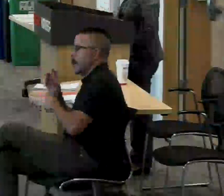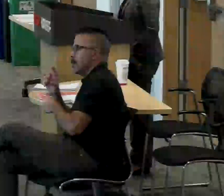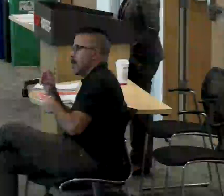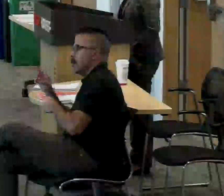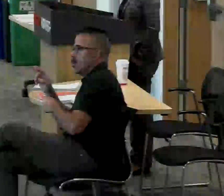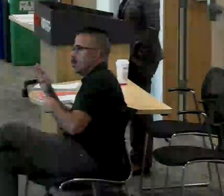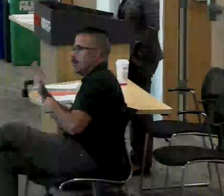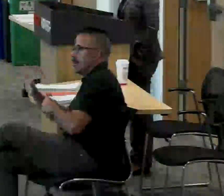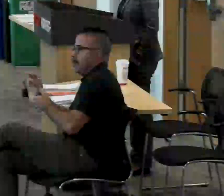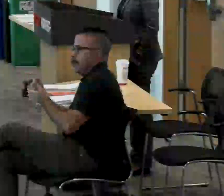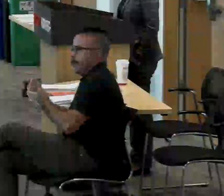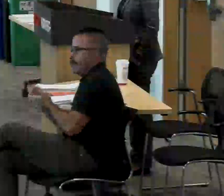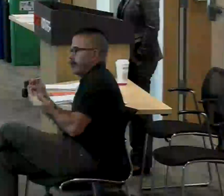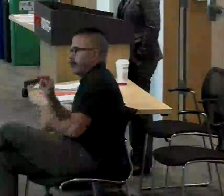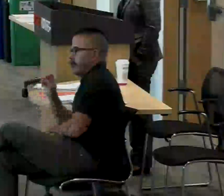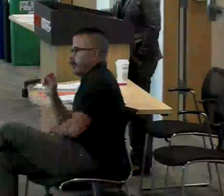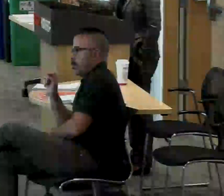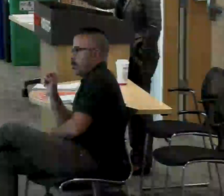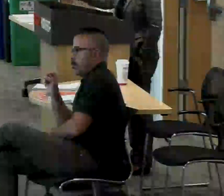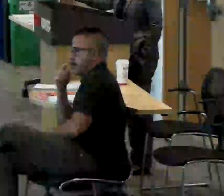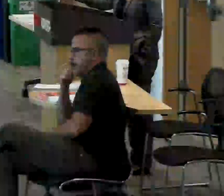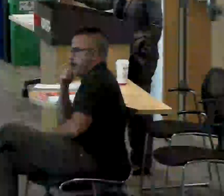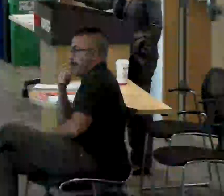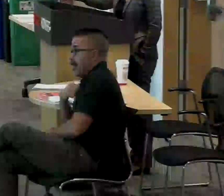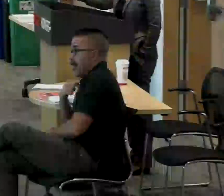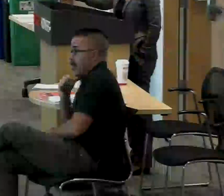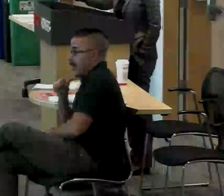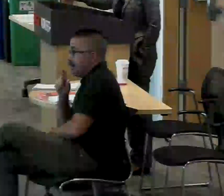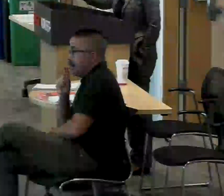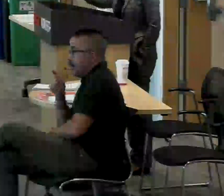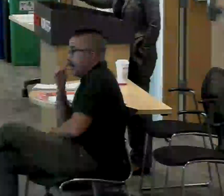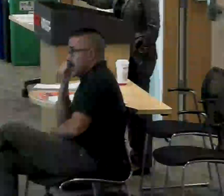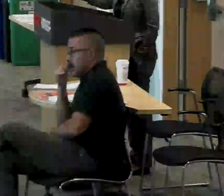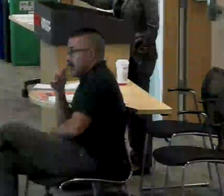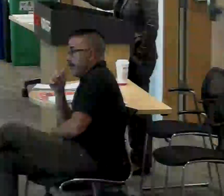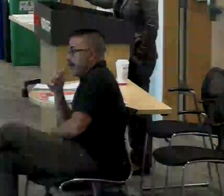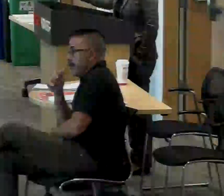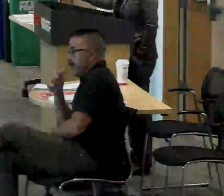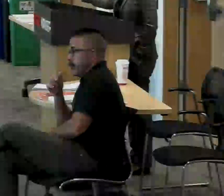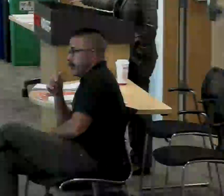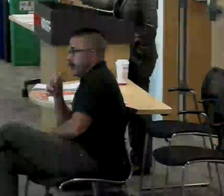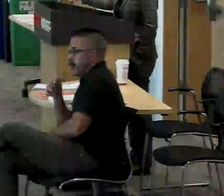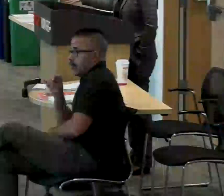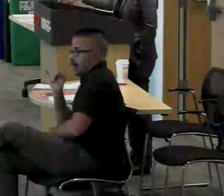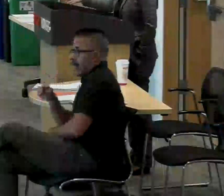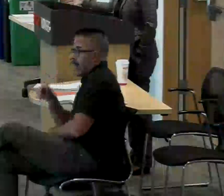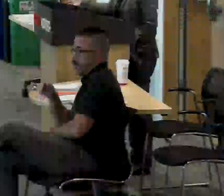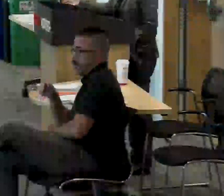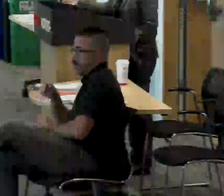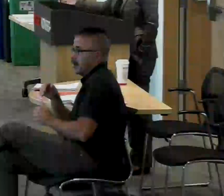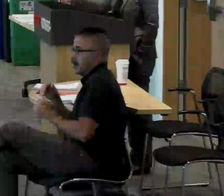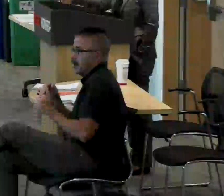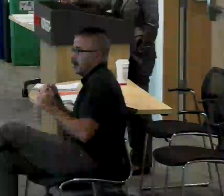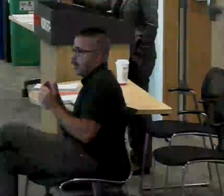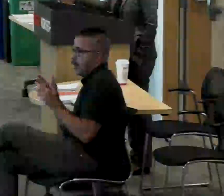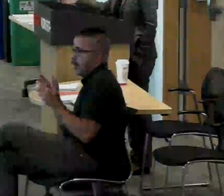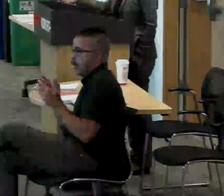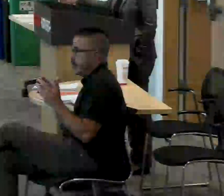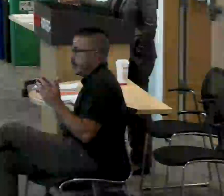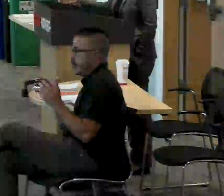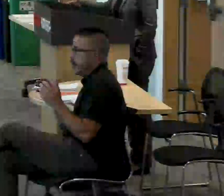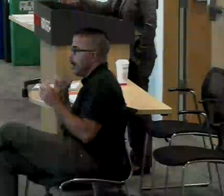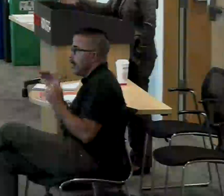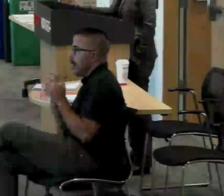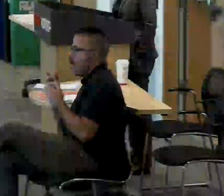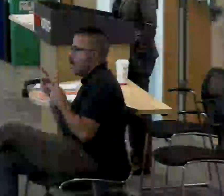not sure if it was as debilitating as some people with schizophrenia. It just depends